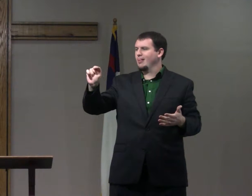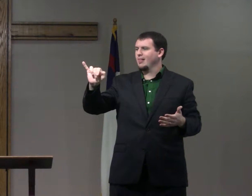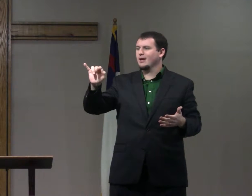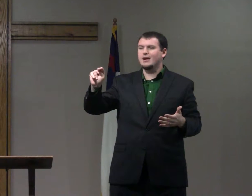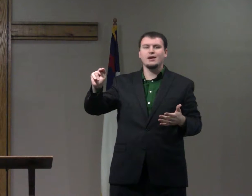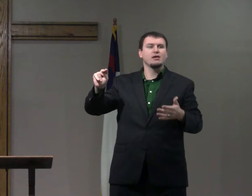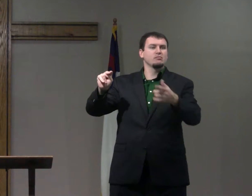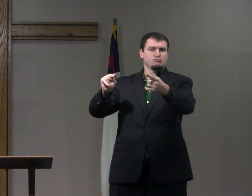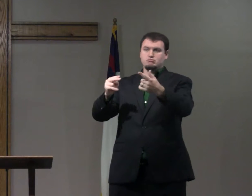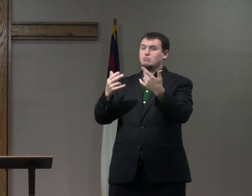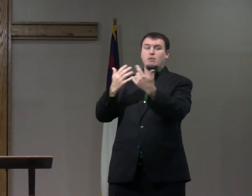Lenin,